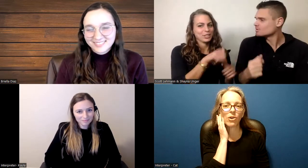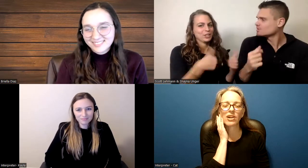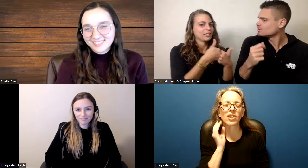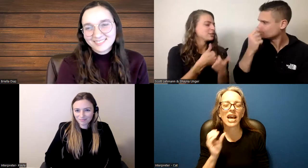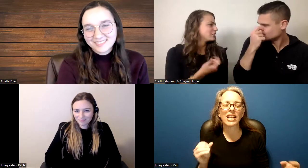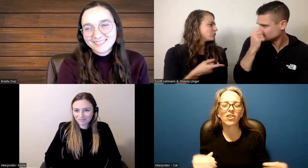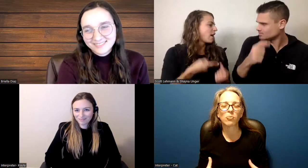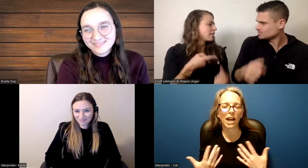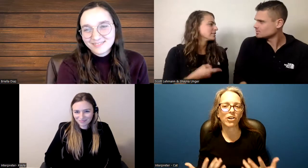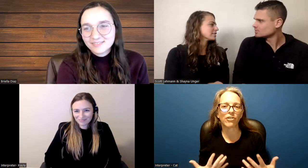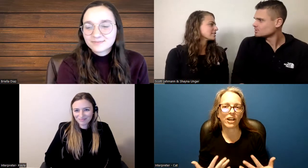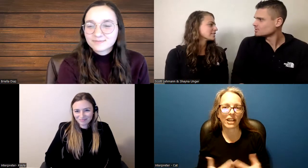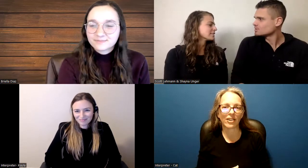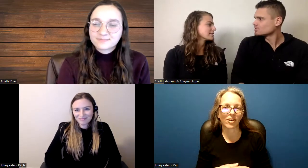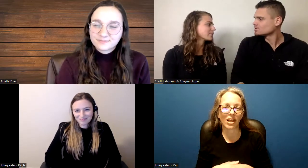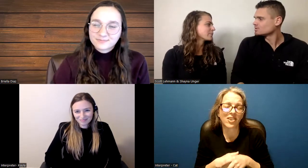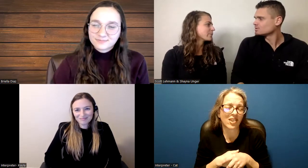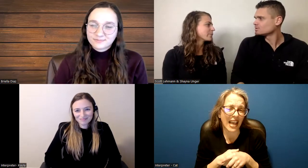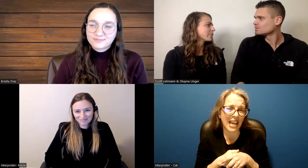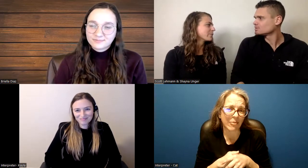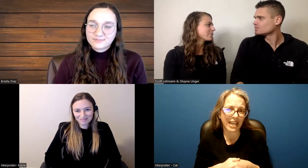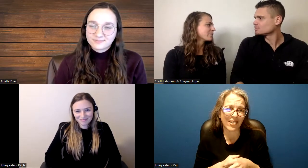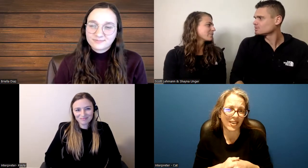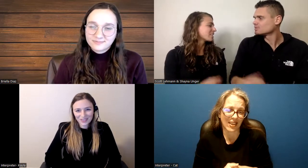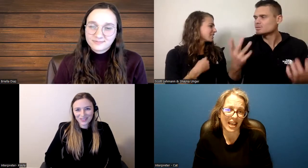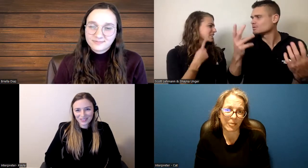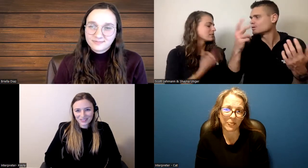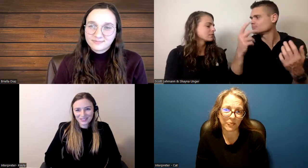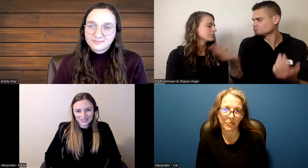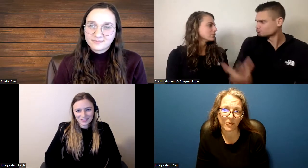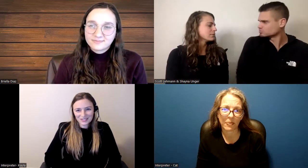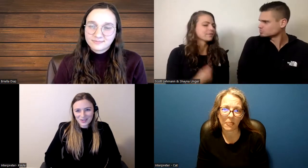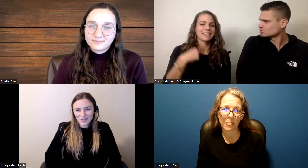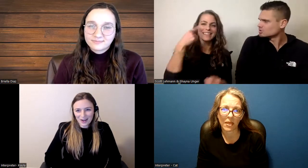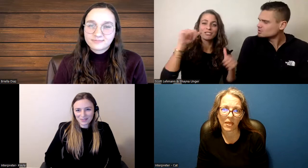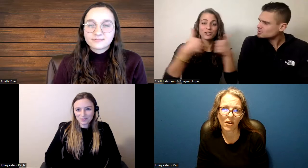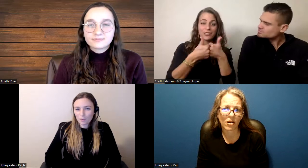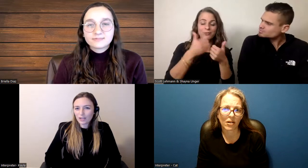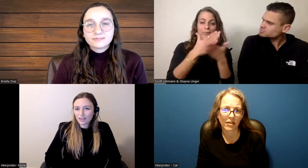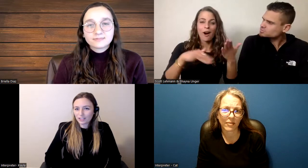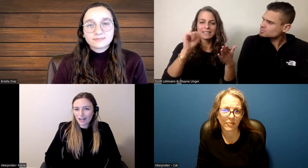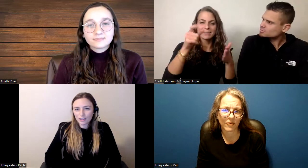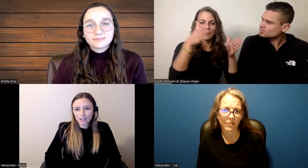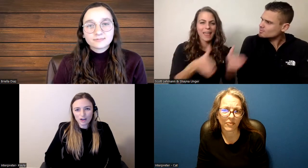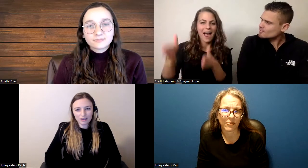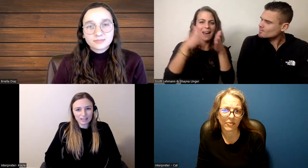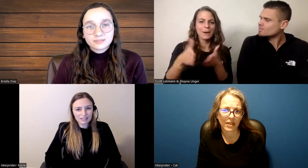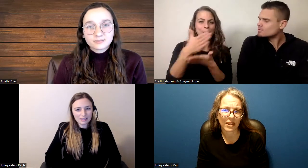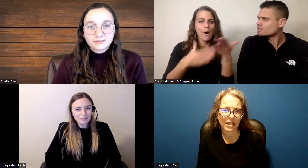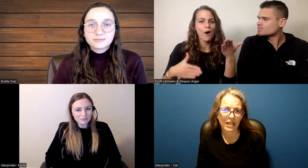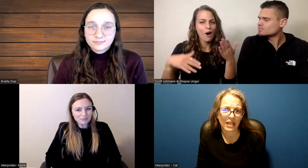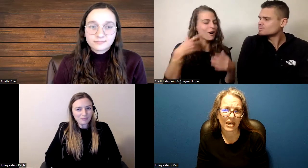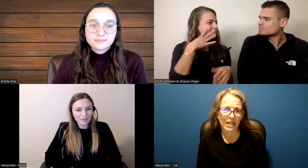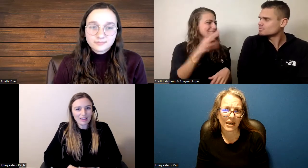you know, because that inspired feeling is the same. It's the same. Right. And what do you think a challenge or a struggle is?